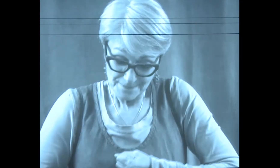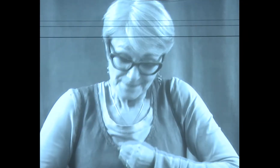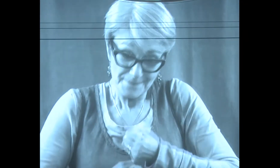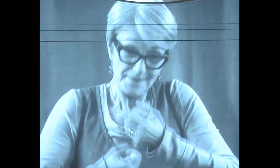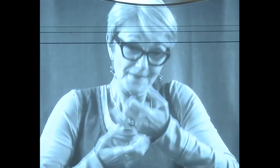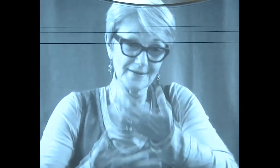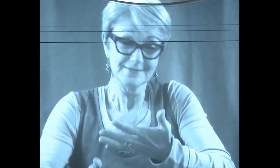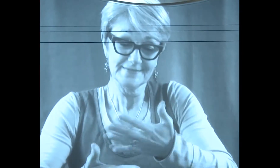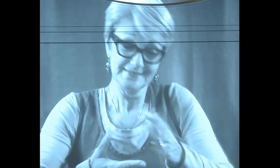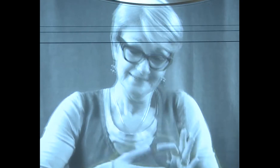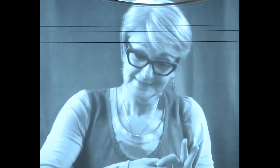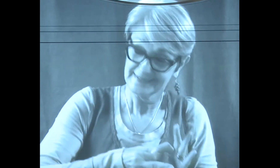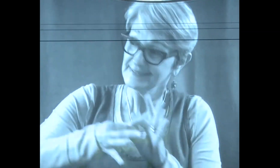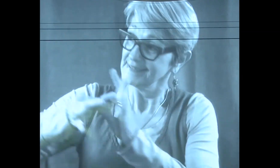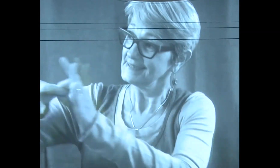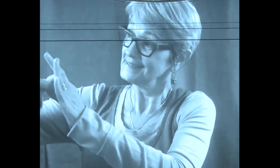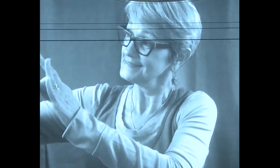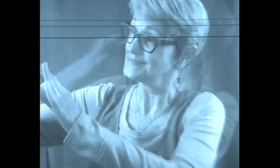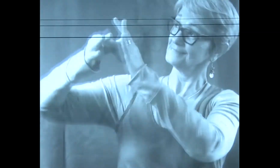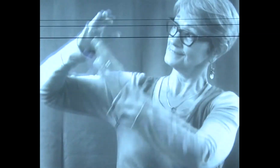I'm gonna sign some poems